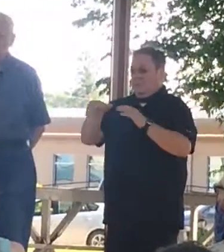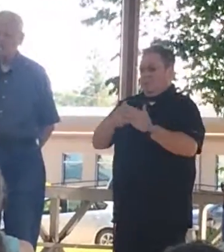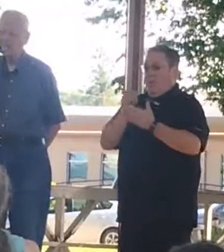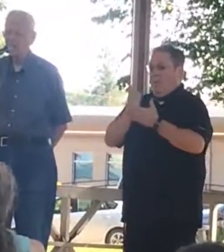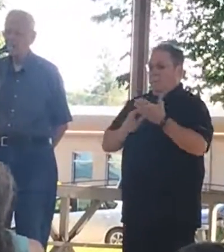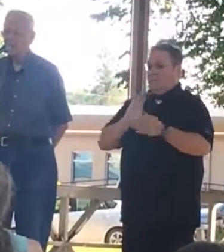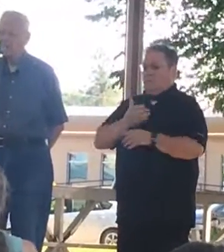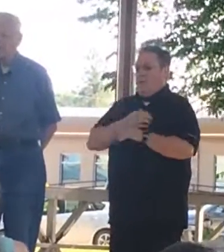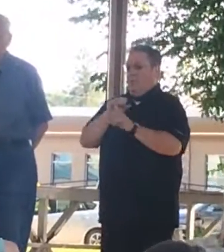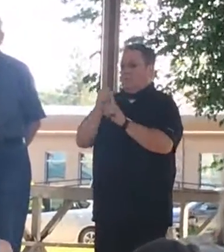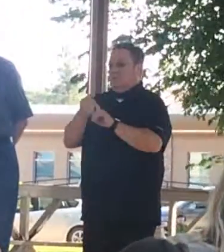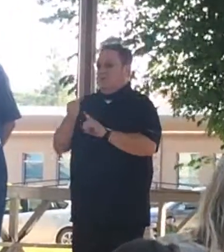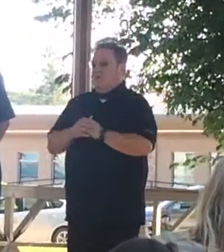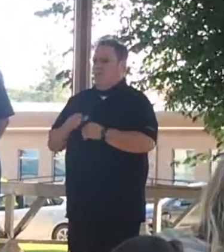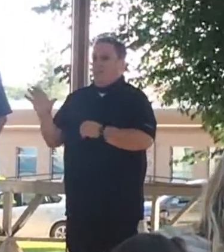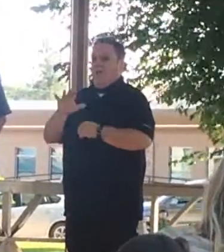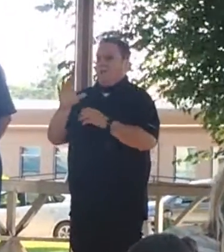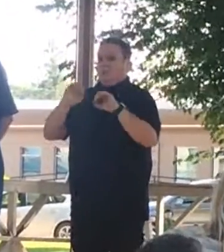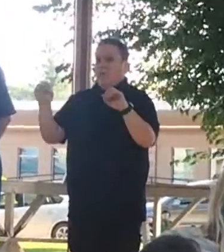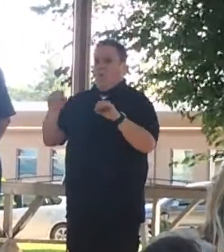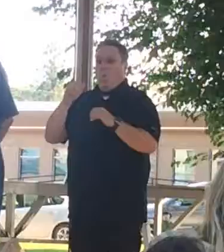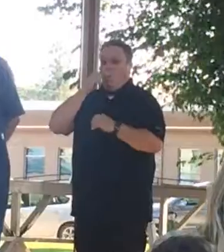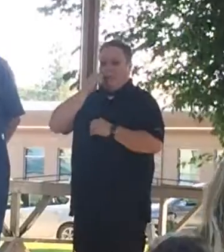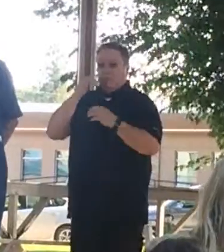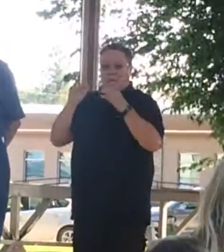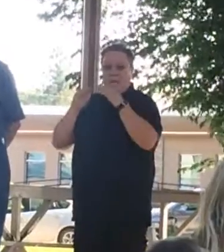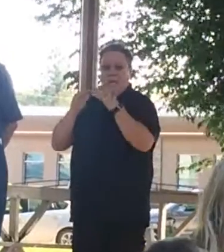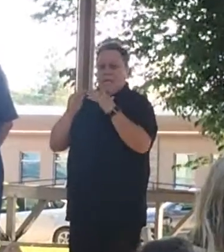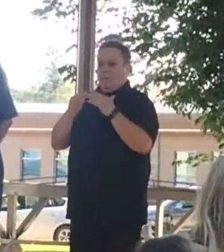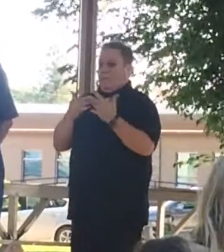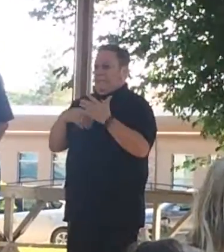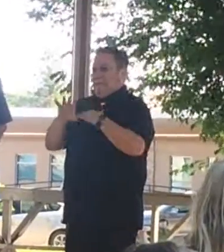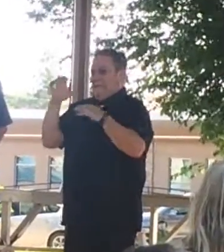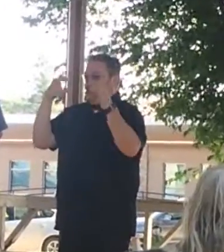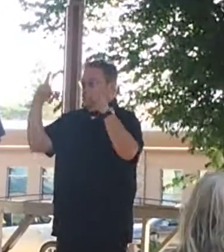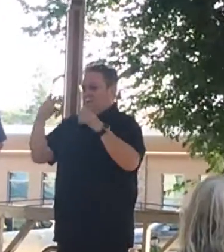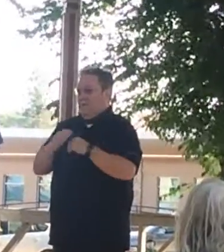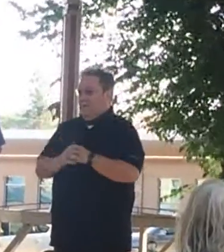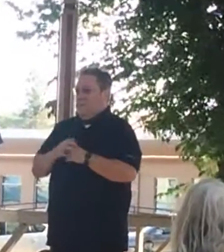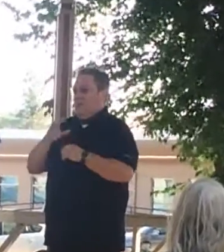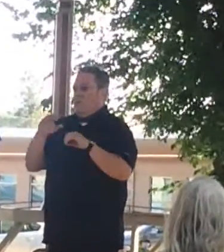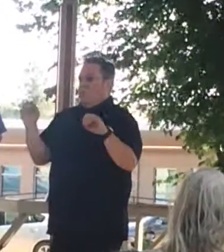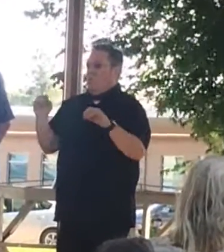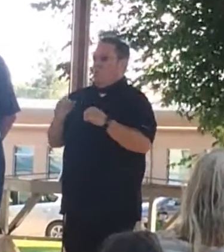of our society. There is no racial equity in education. There is